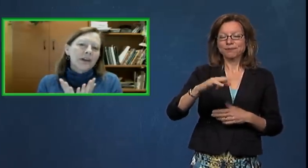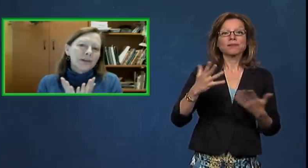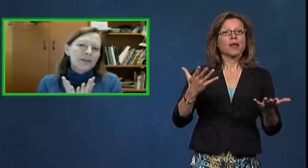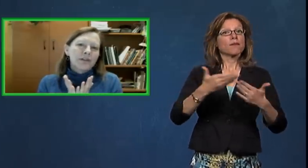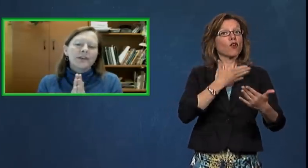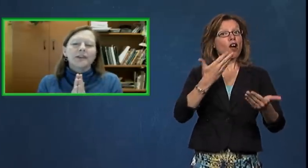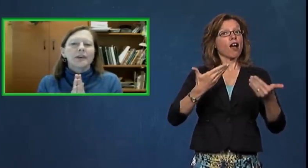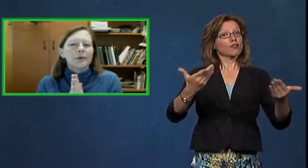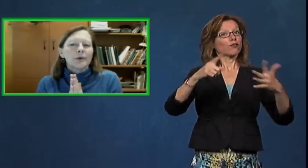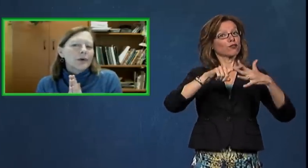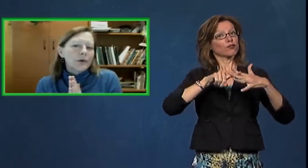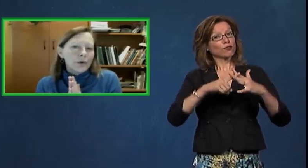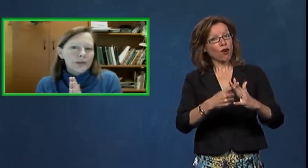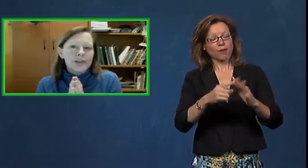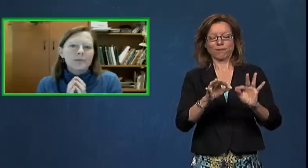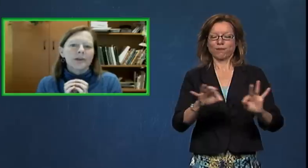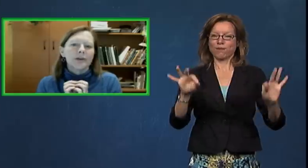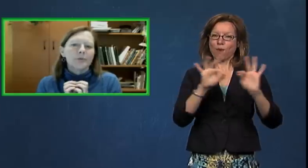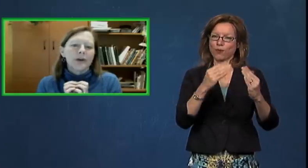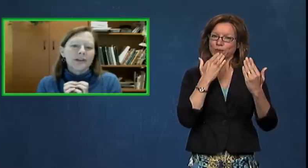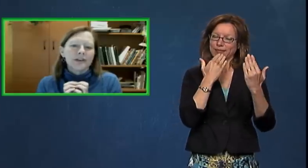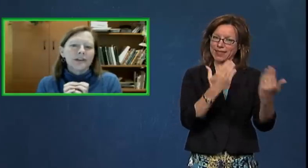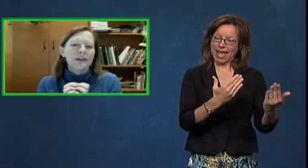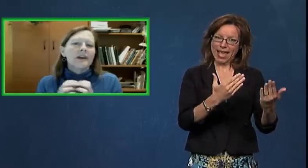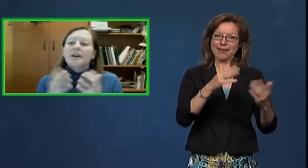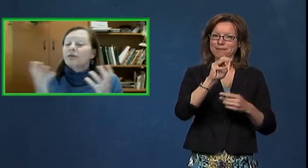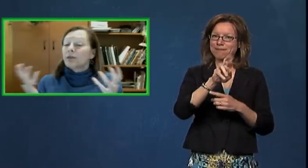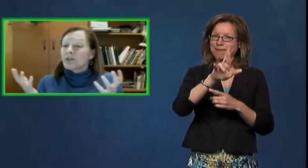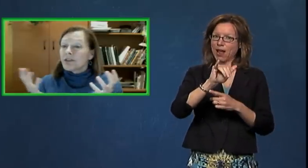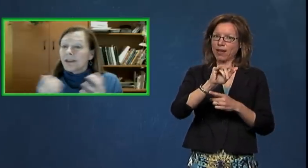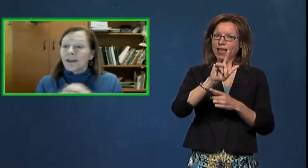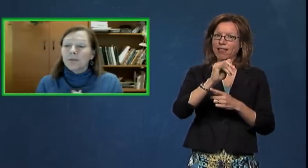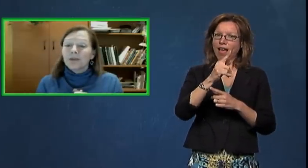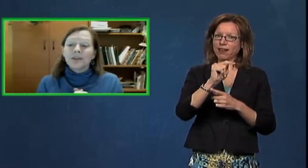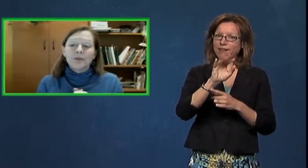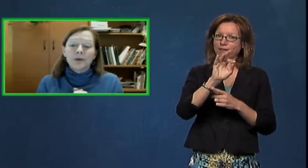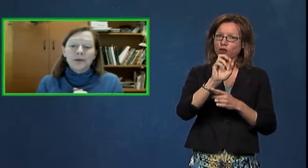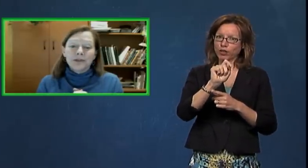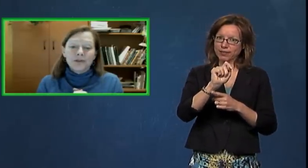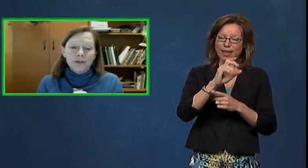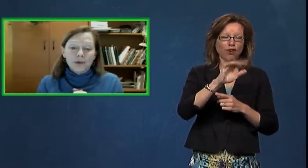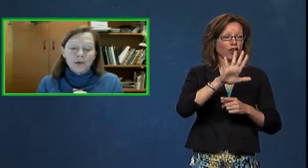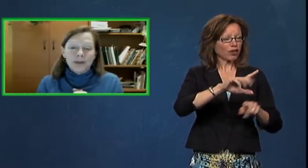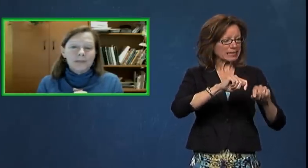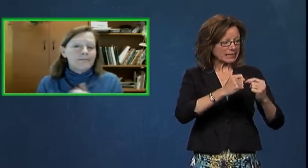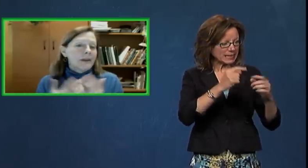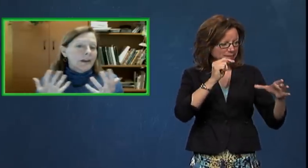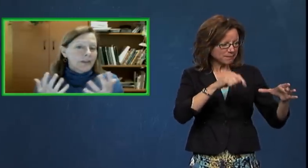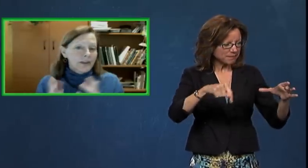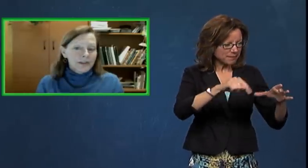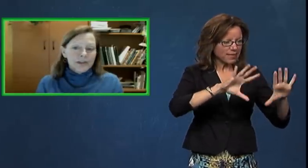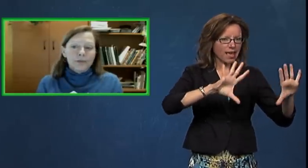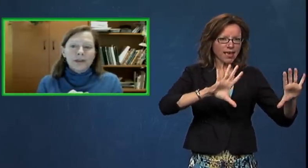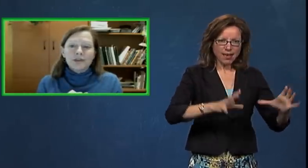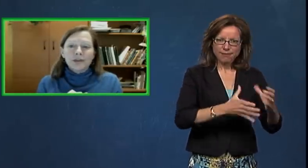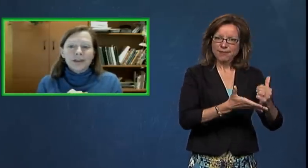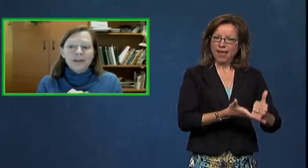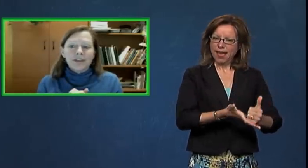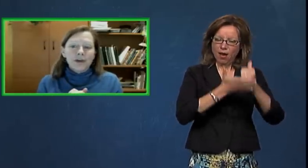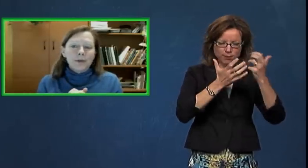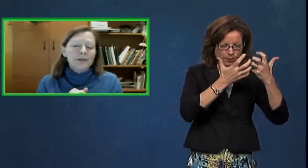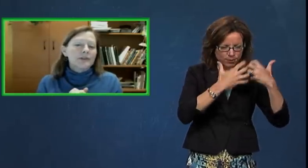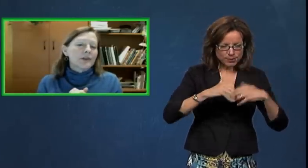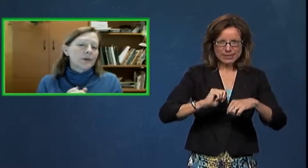Mary Lightfoot and her whole team on her project for setting up this experience for everyone. I think it's a rich